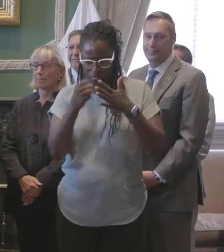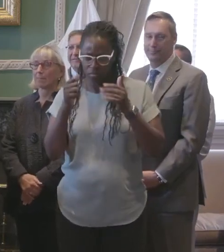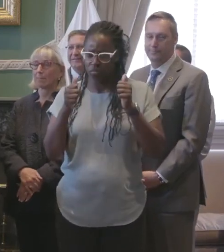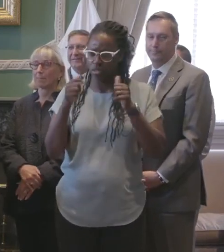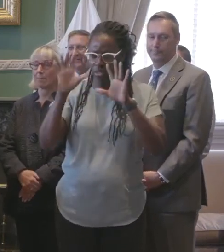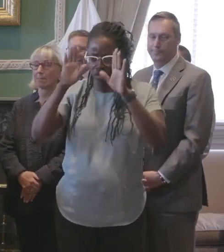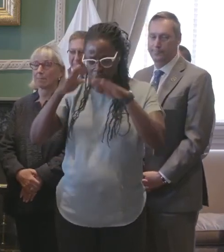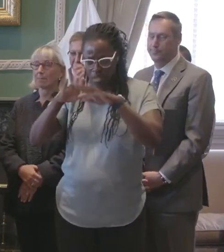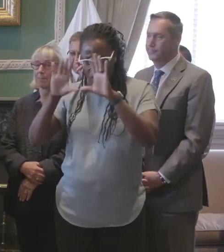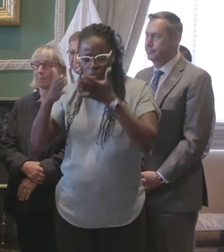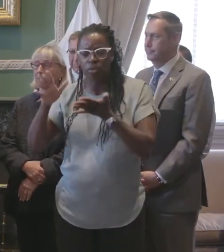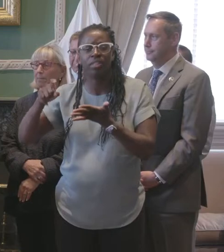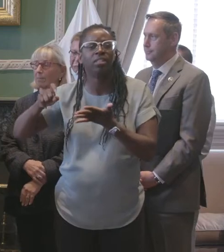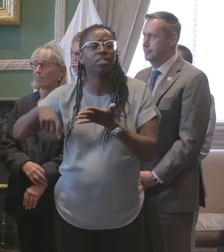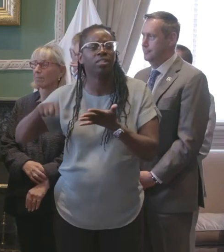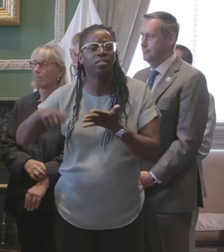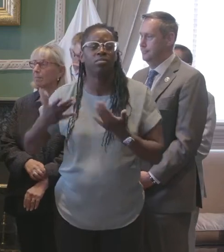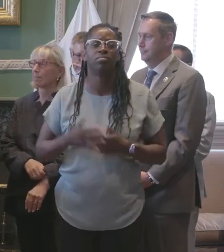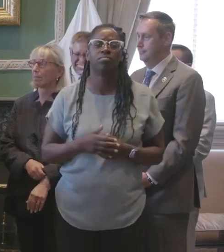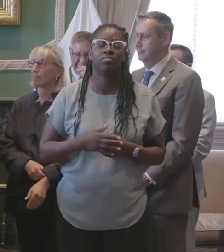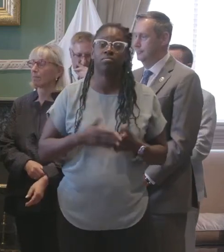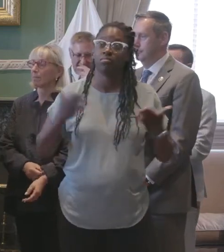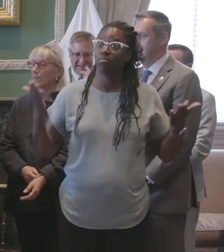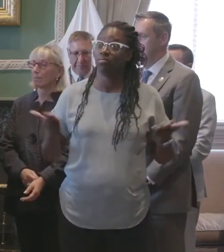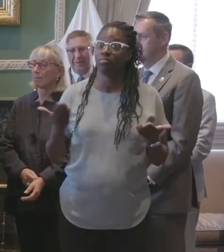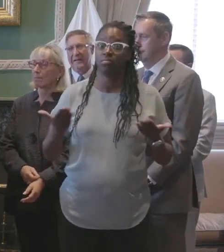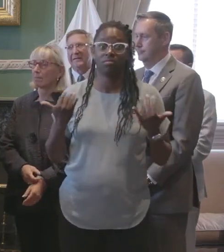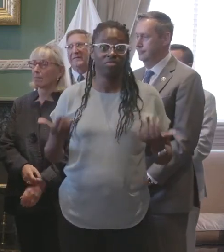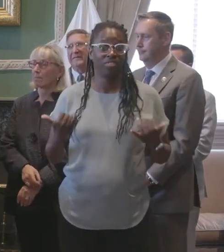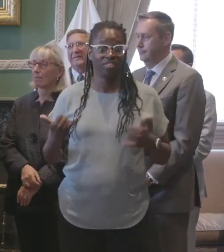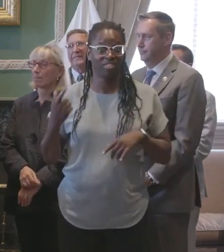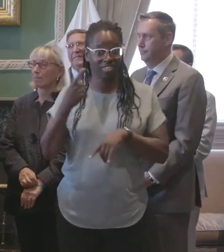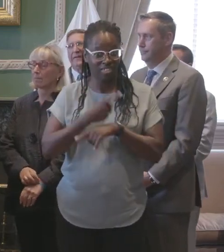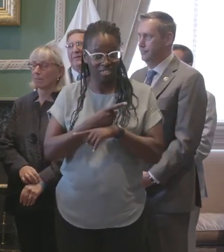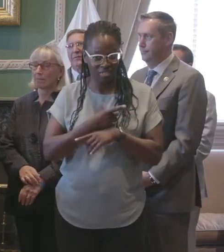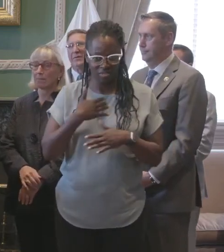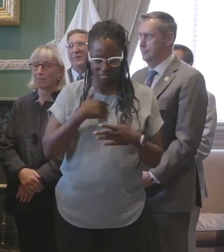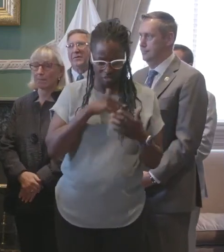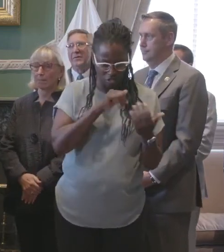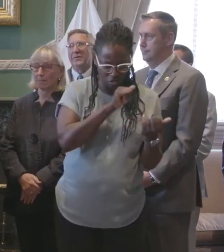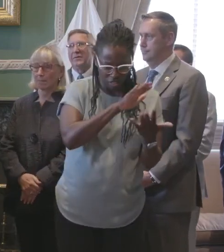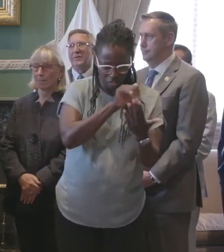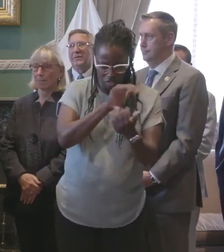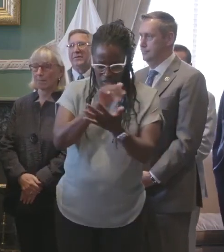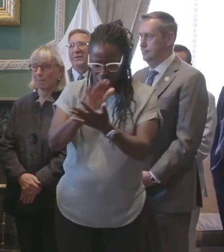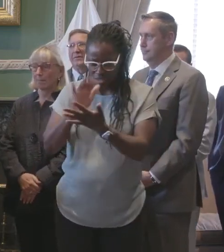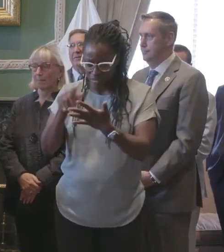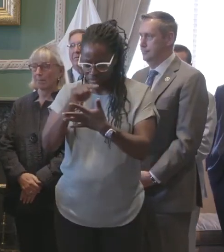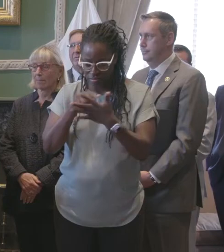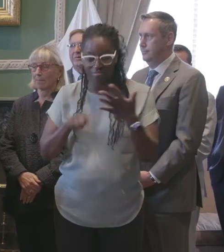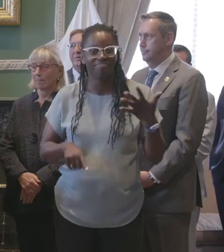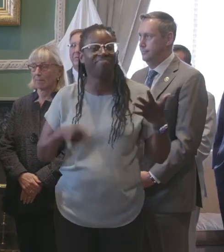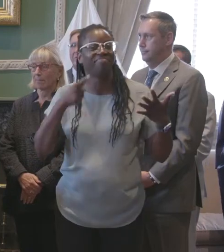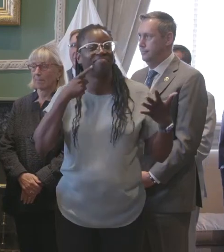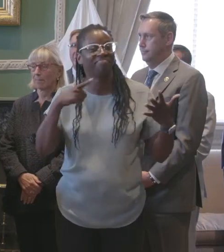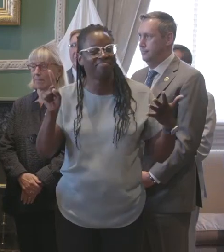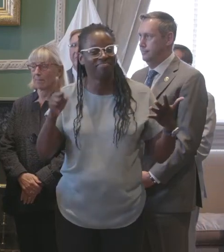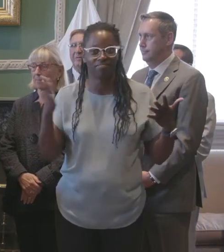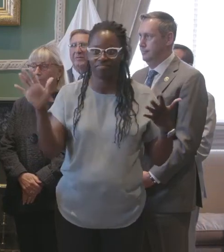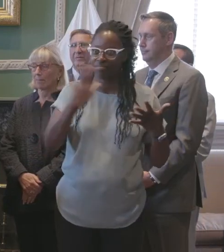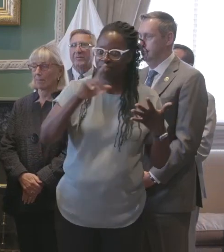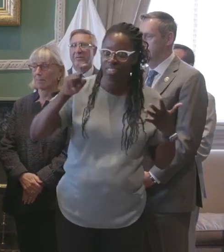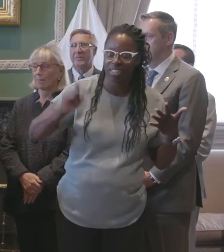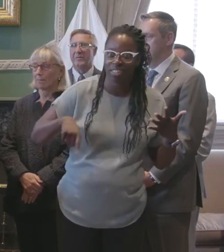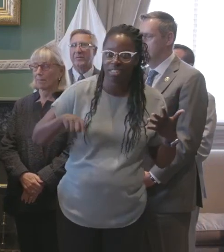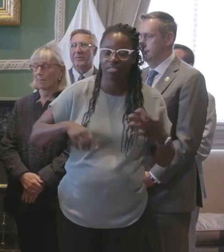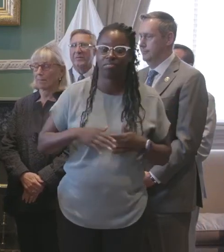are here today because we've been able to address the major needs of the 160 members